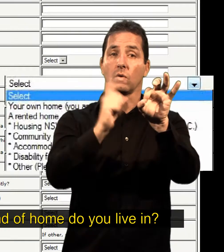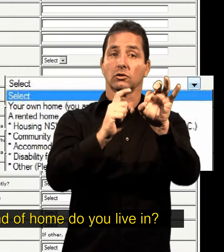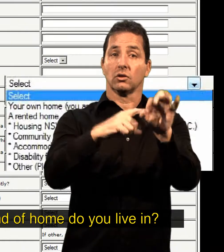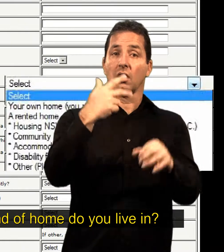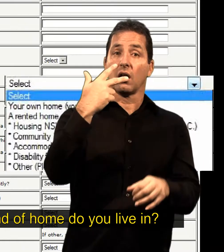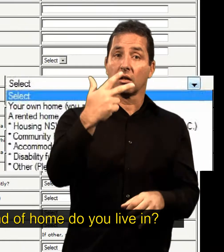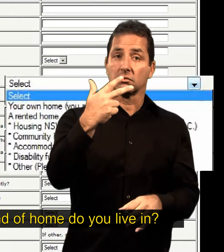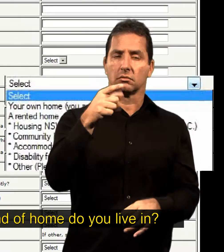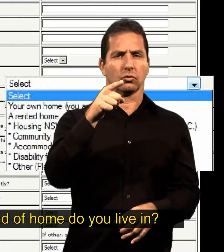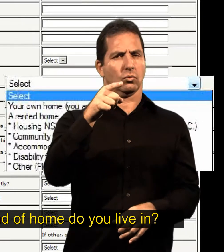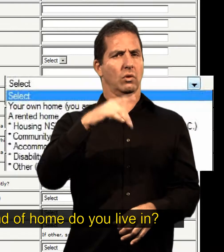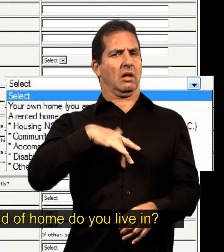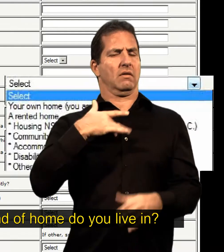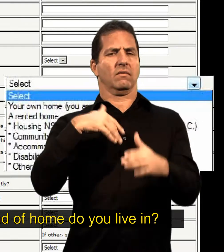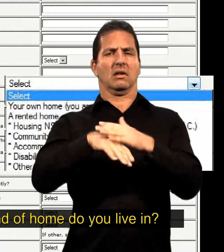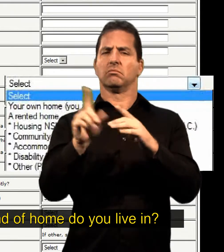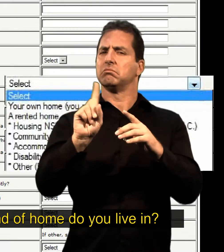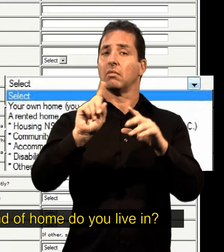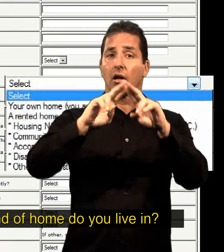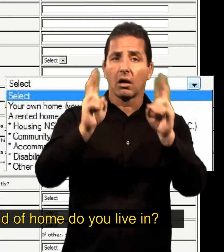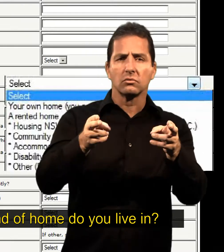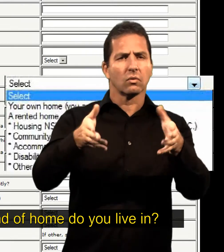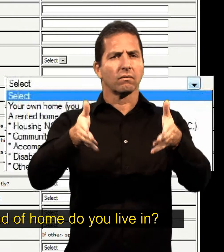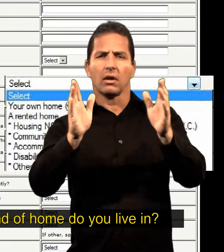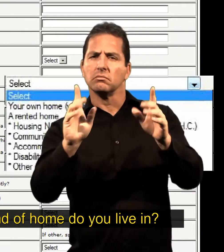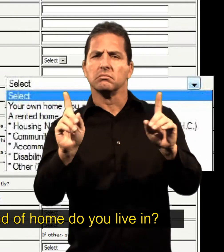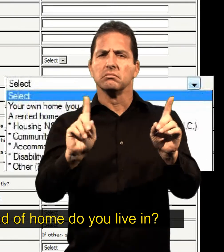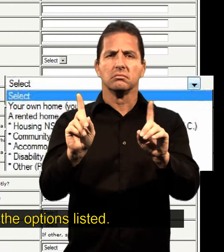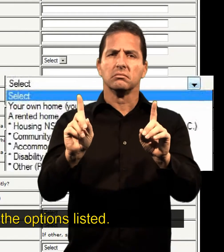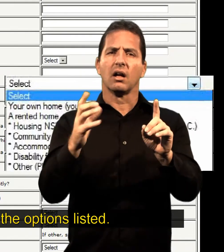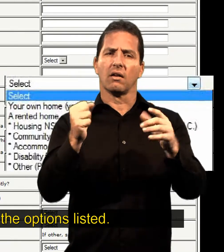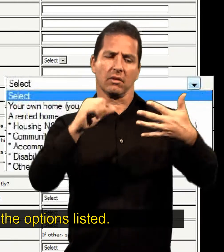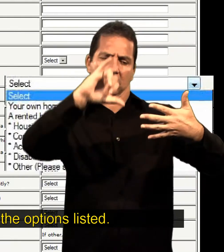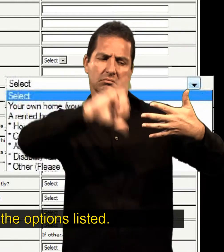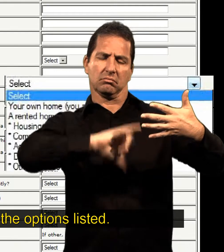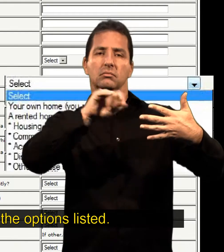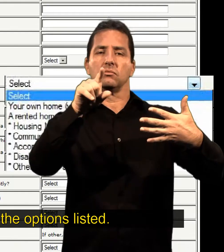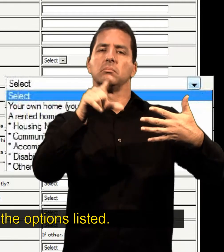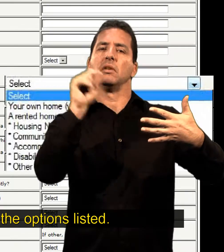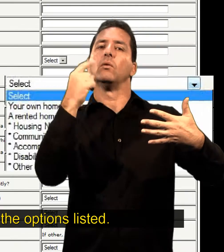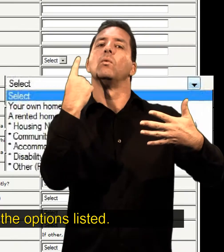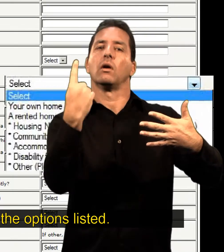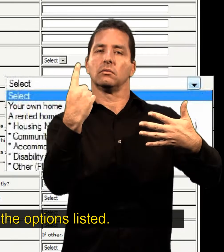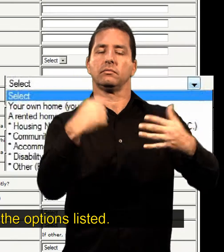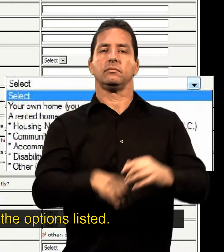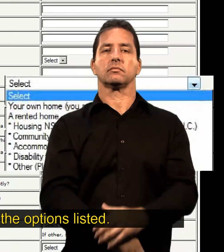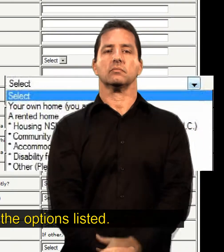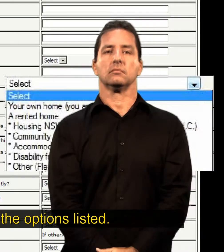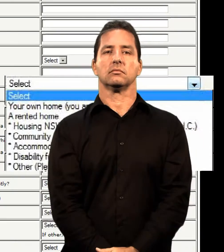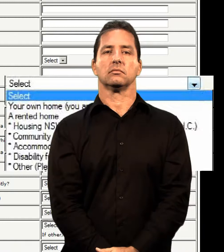Question 8. What kind of a home do you live in? Select one of the options listed.